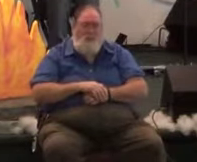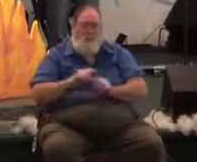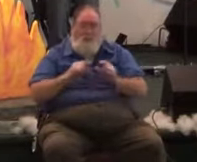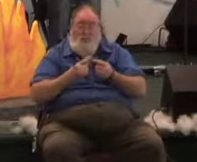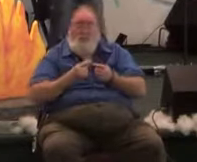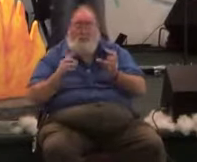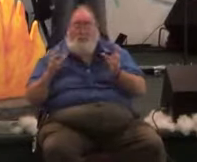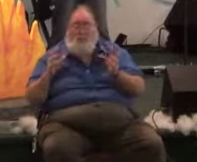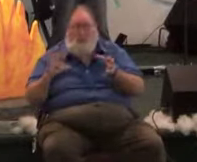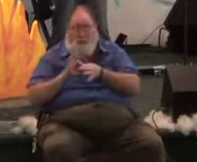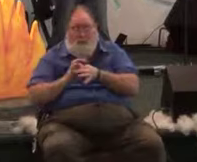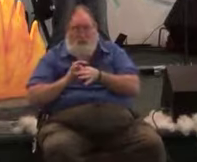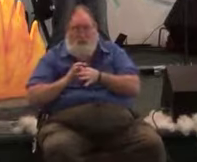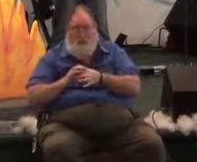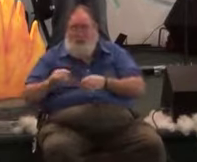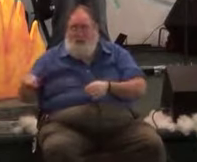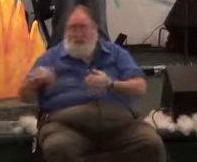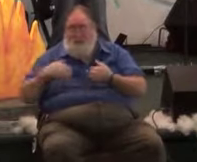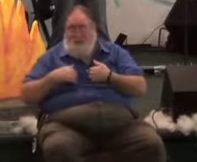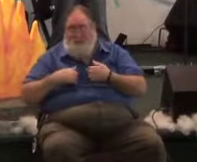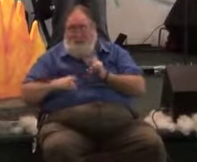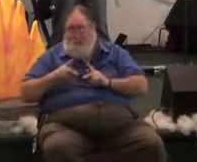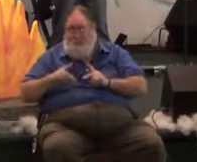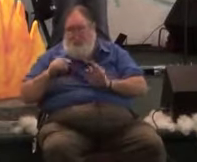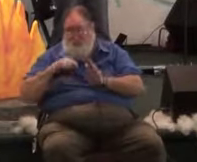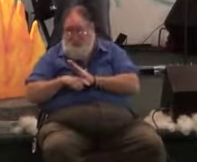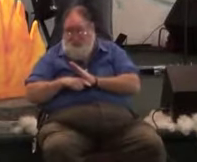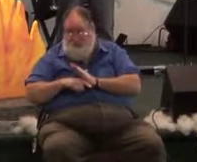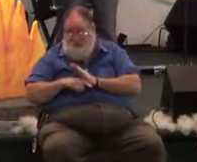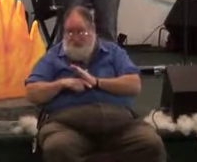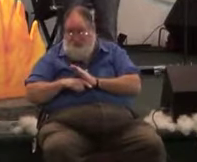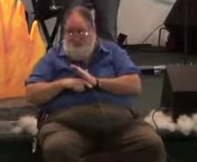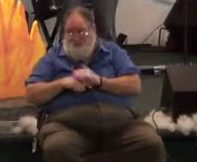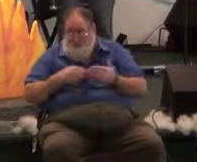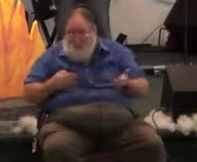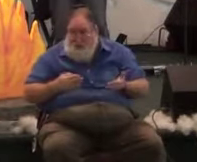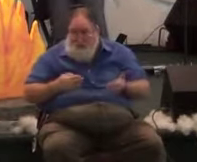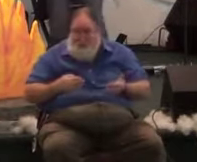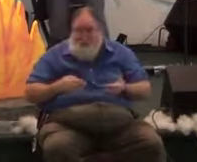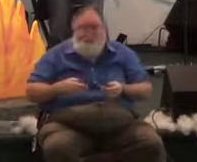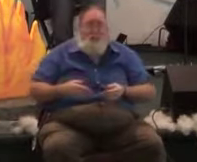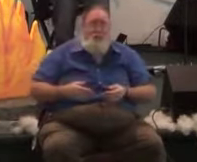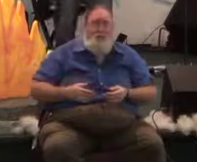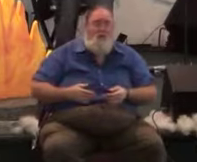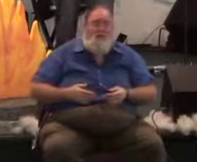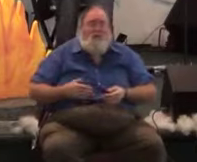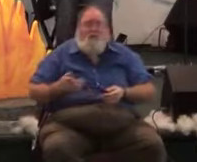Herod has been having people killed. So they all grouped together. I was thinking of the